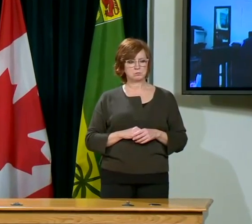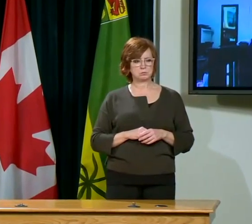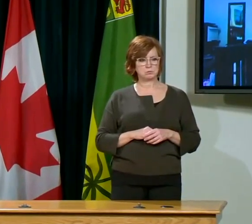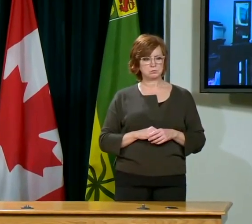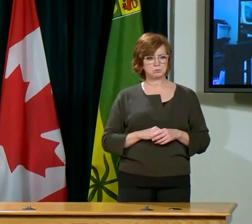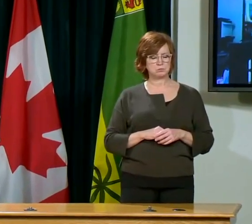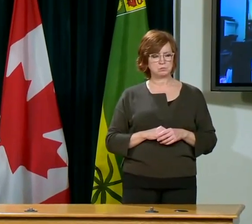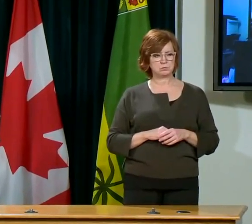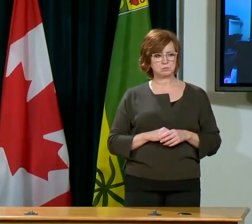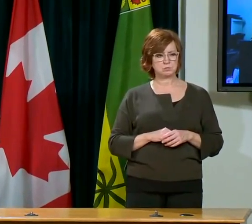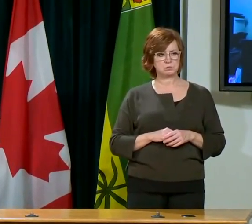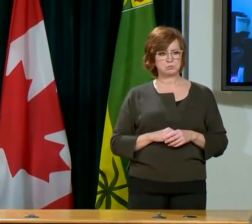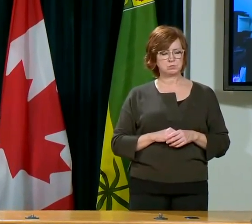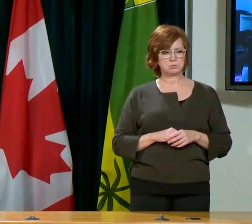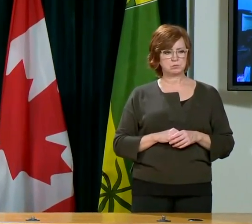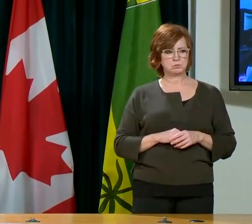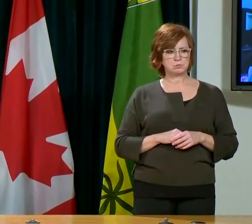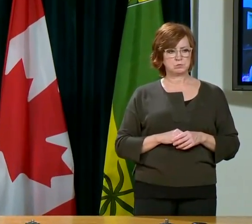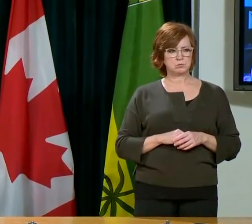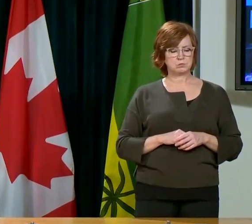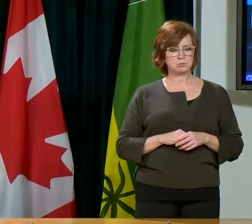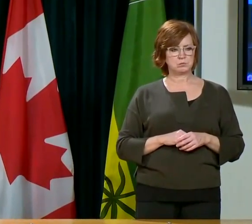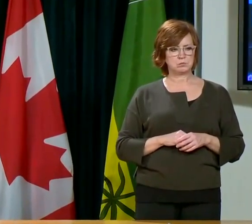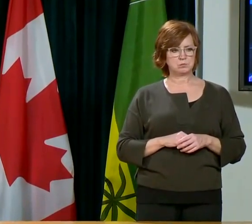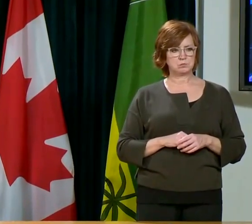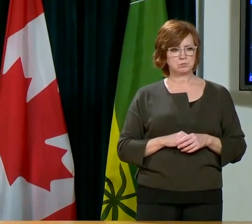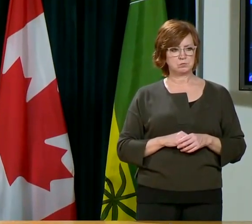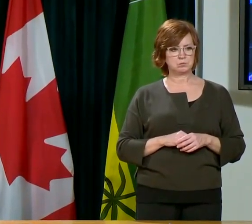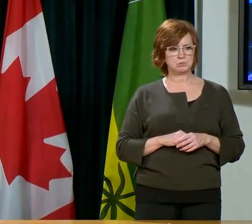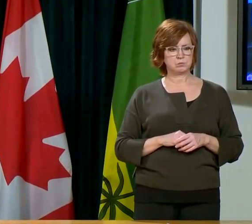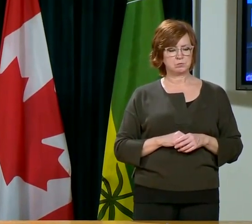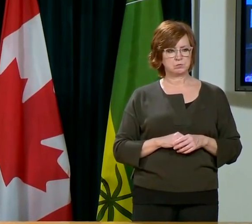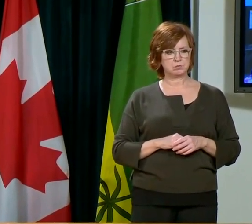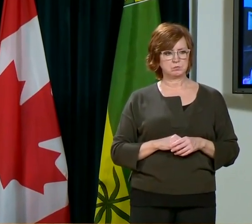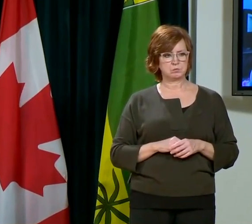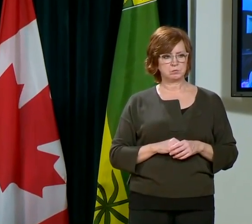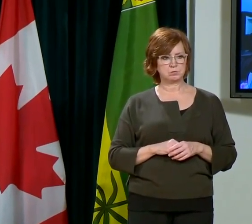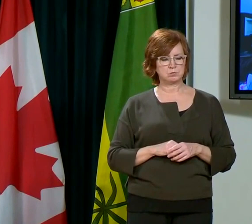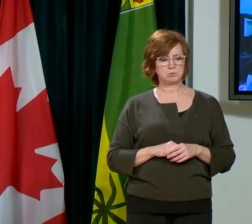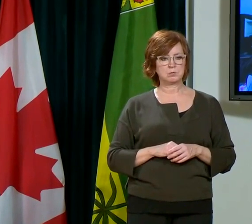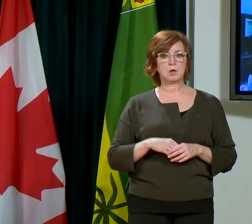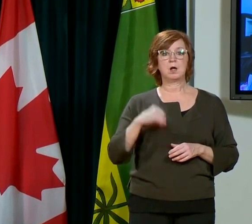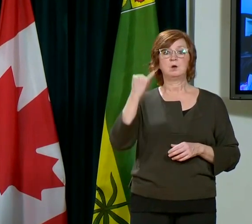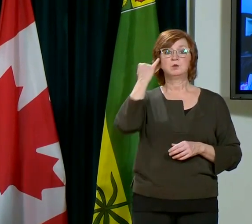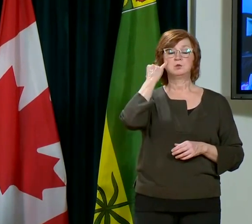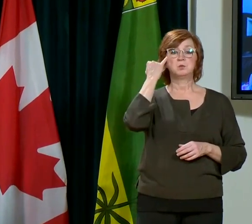continue to see these kinds of consistently low case rates,